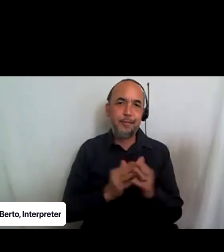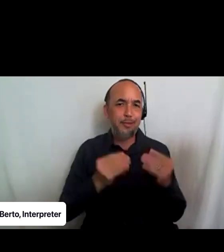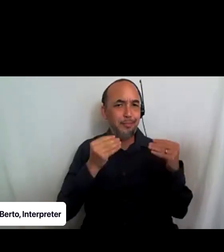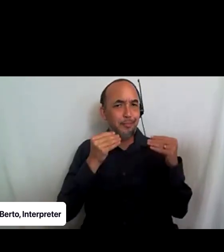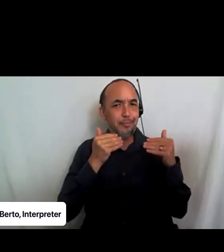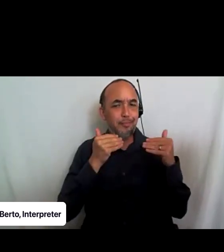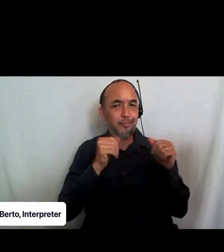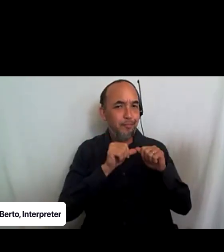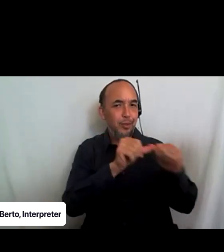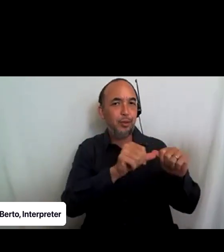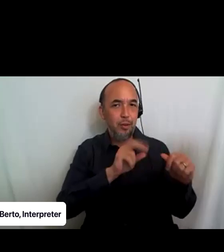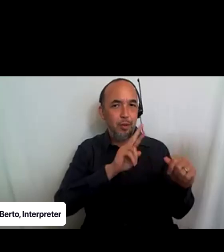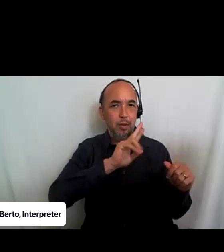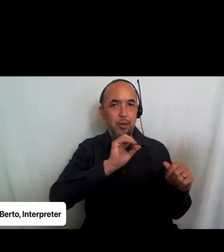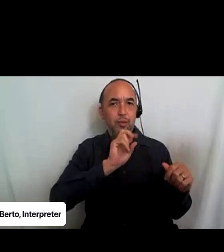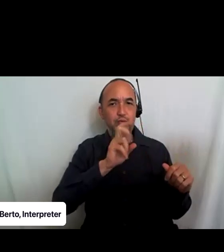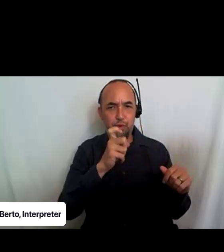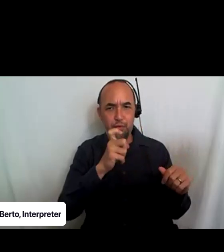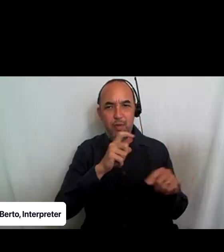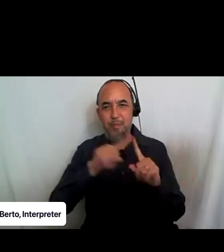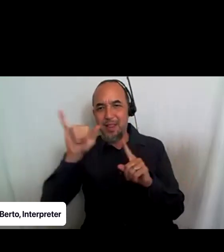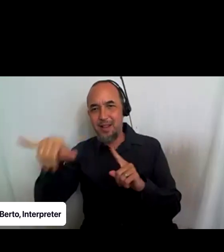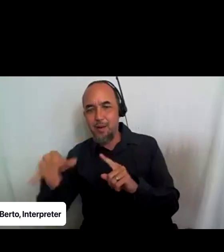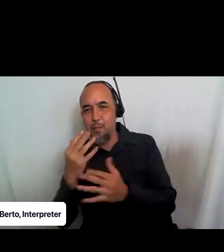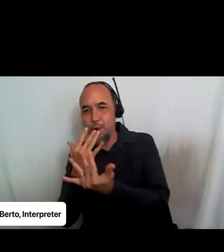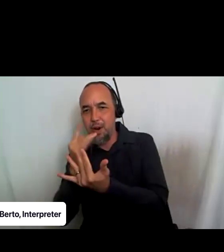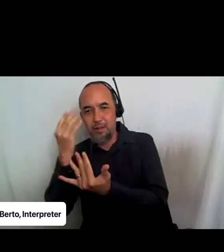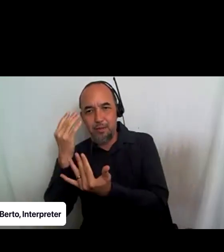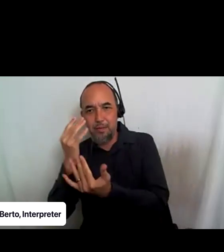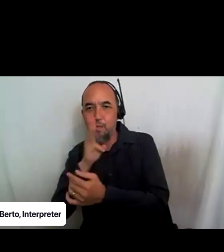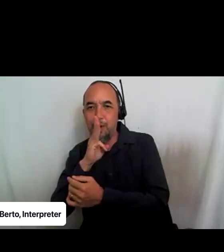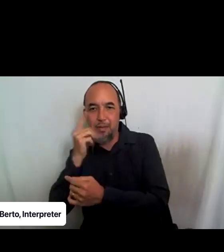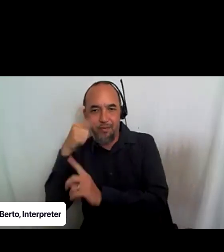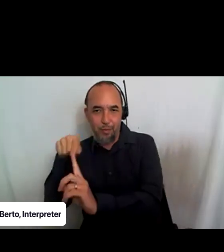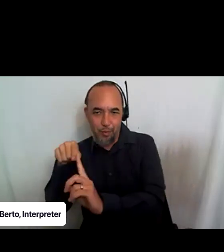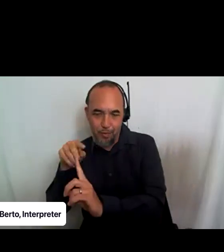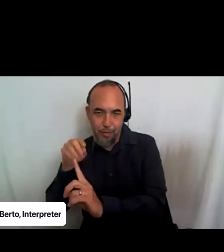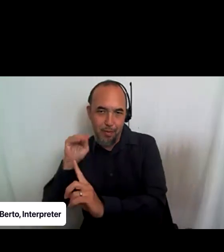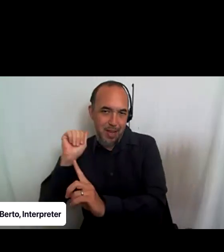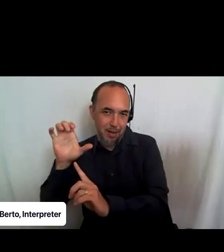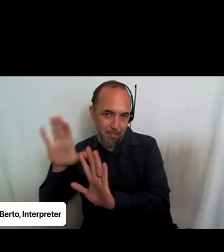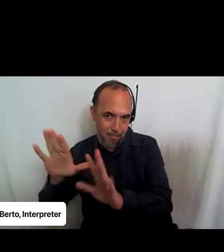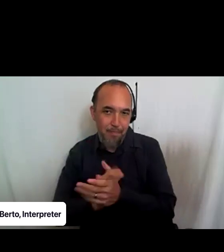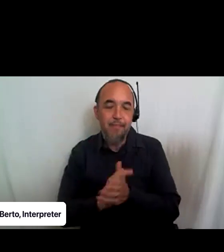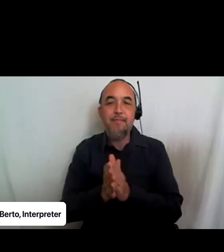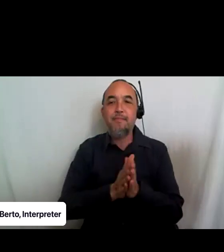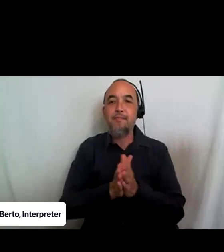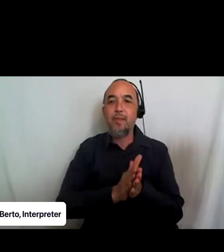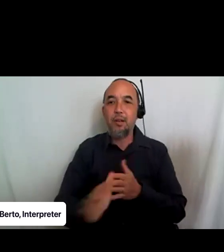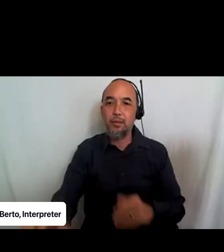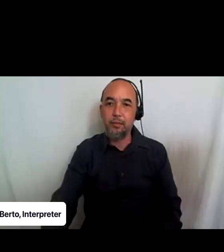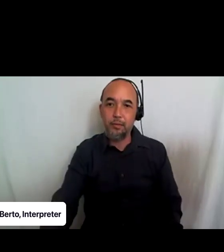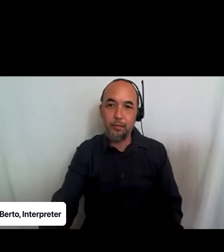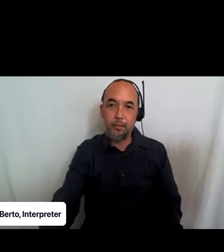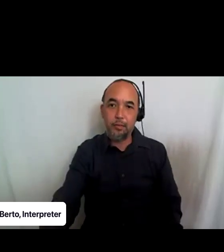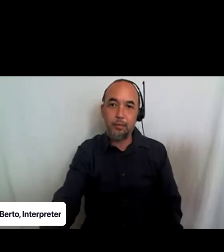Um, but that's for the macaroni. If it's boiling, just kind of let it boil for a second. So